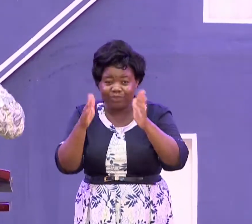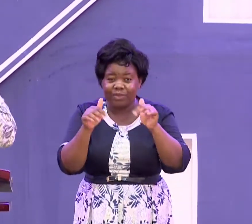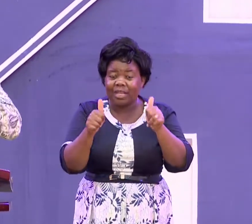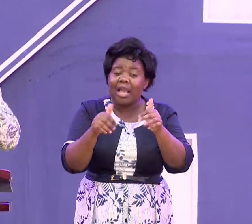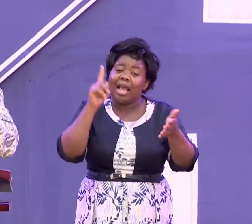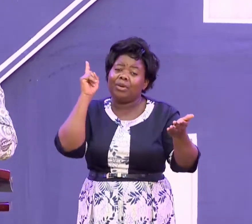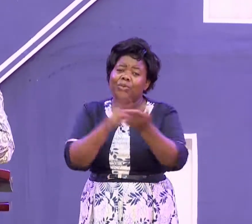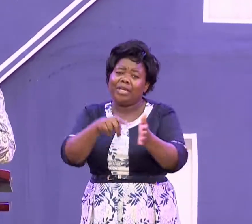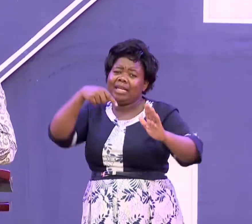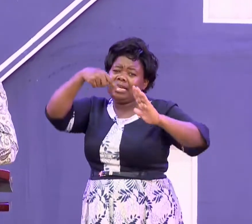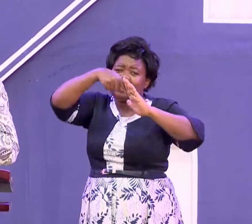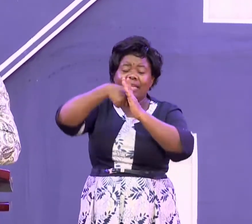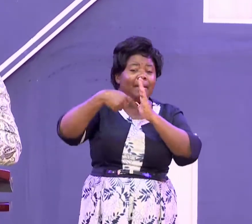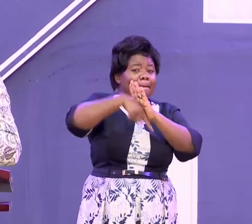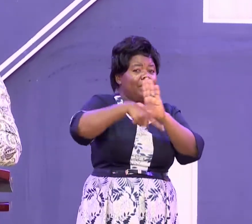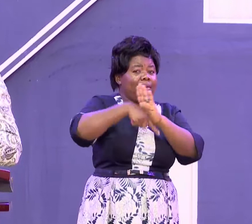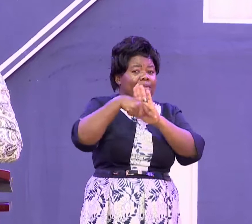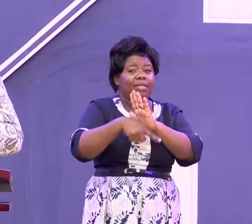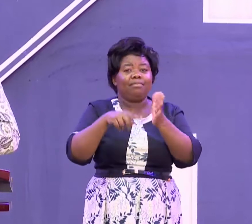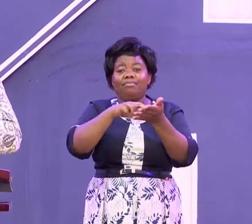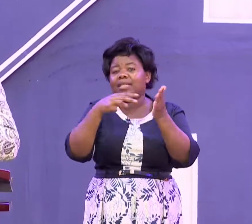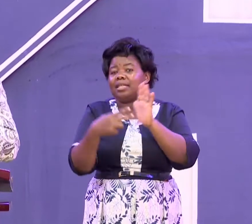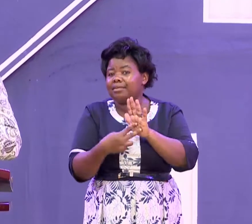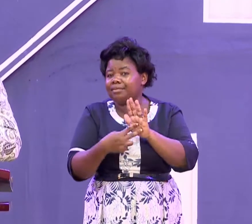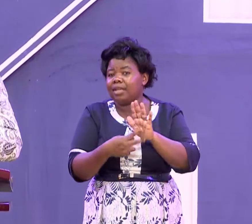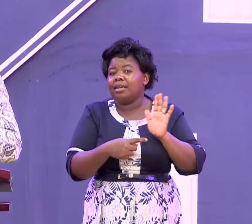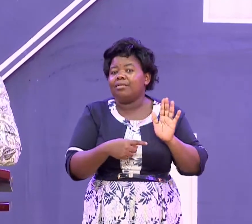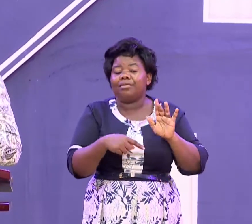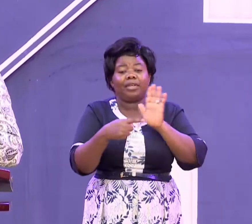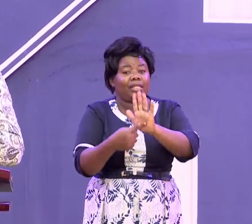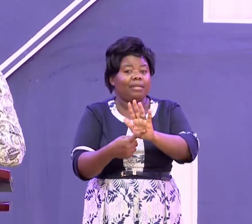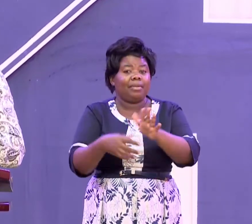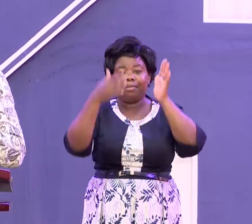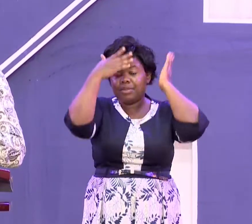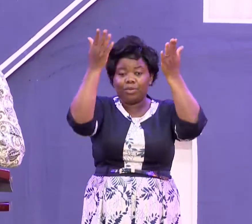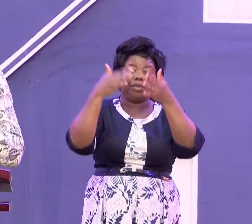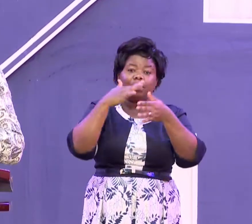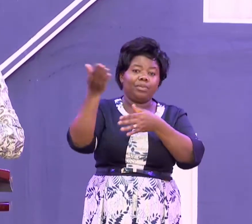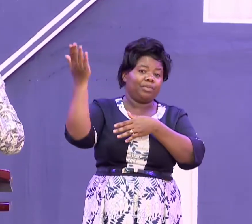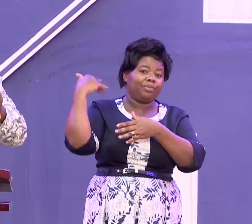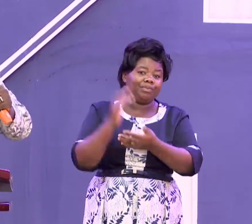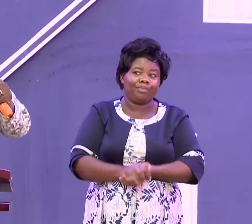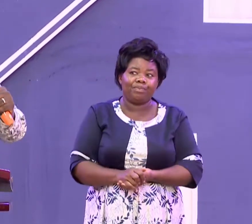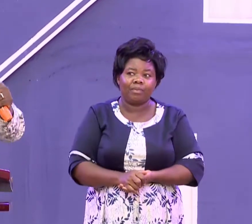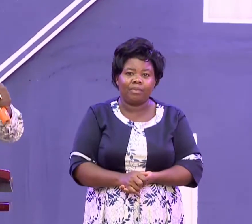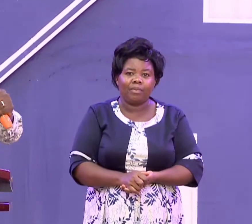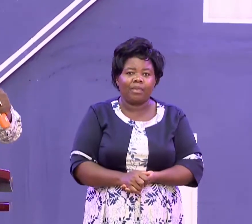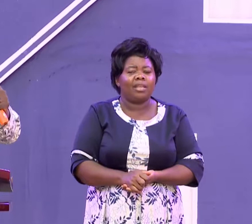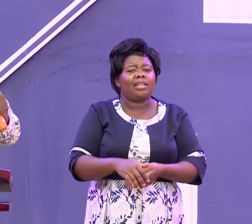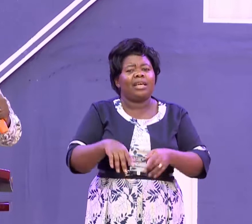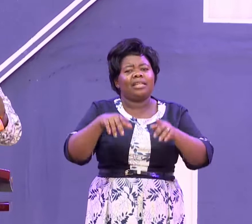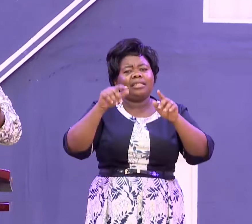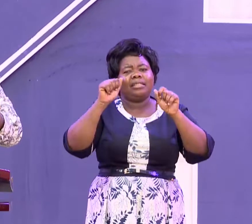tujjamu omubisi gwamu. We squeeze it and get its juice. Nga mukadde wafu yayogeranga. Just like our father used to say. Nti omubisi